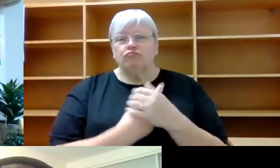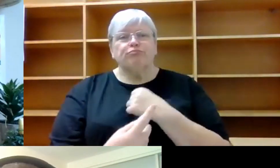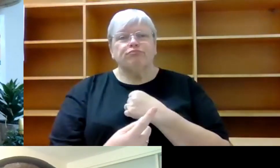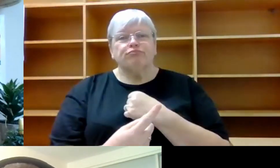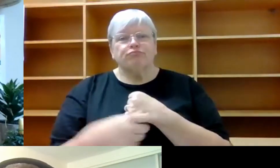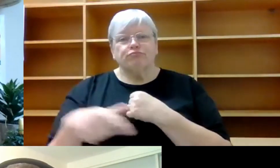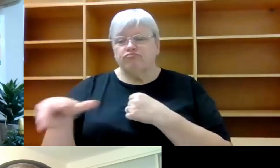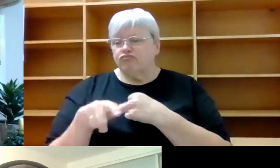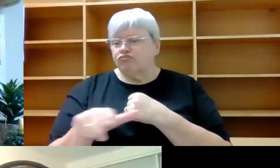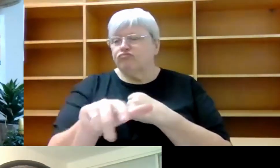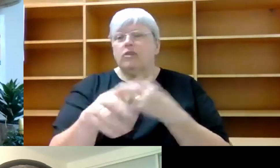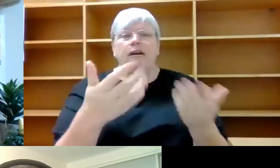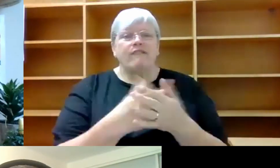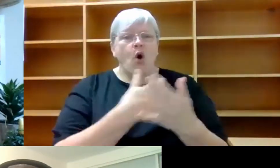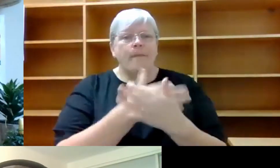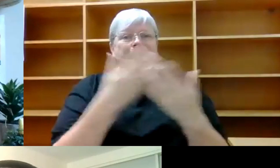many others,